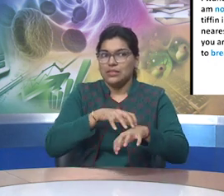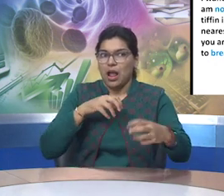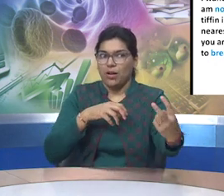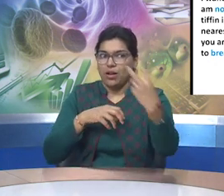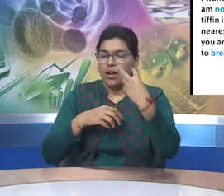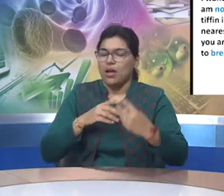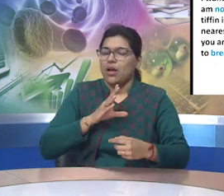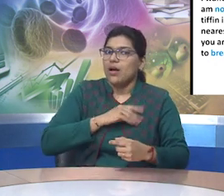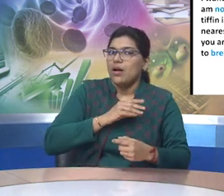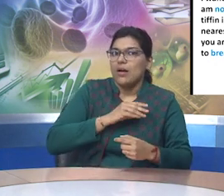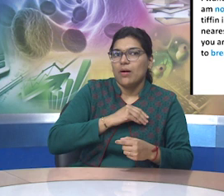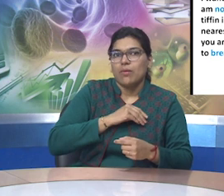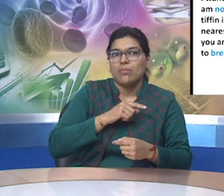cash box.